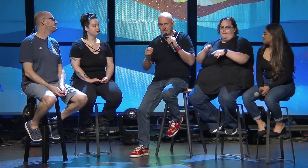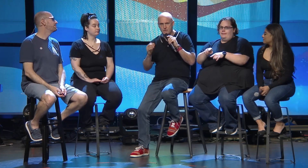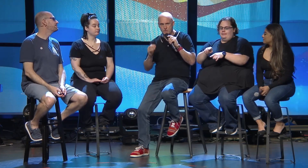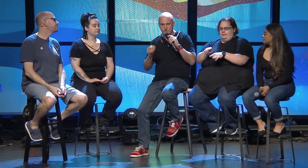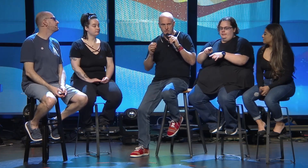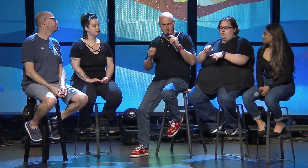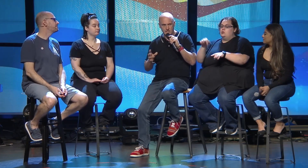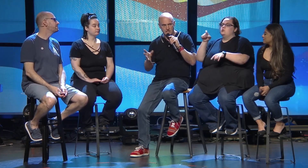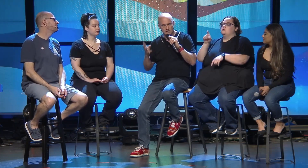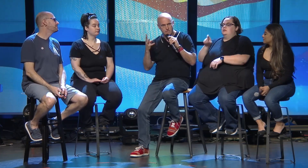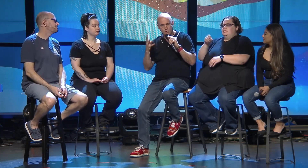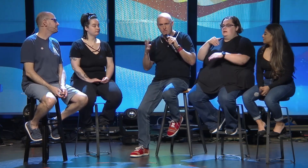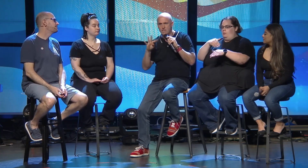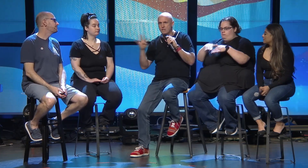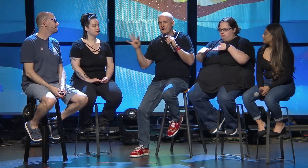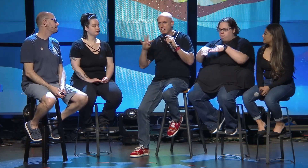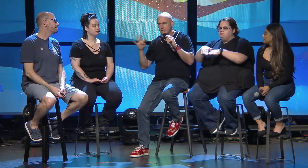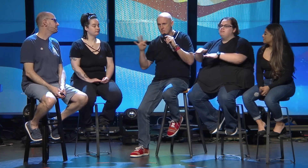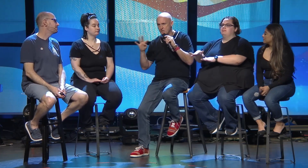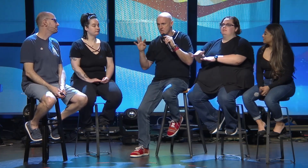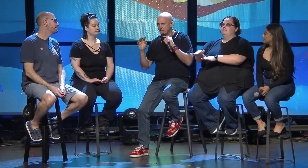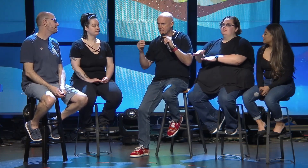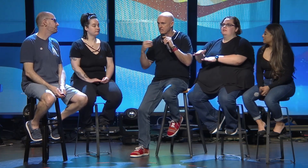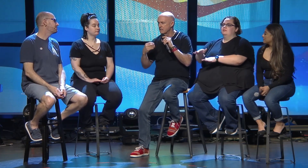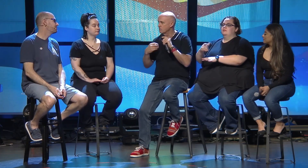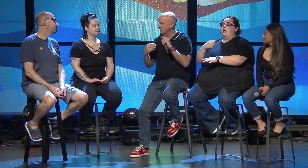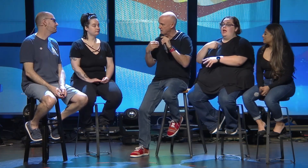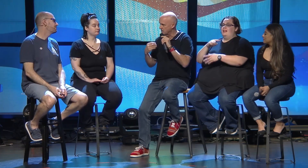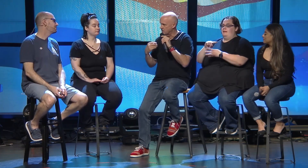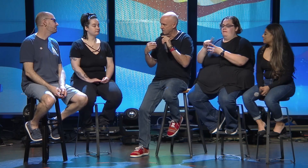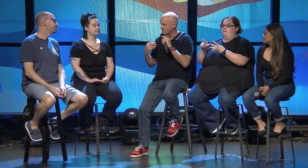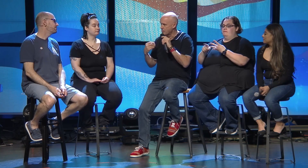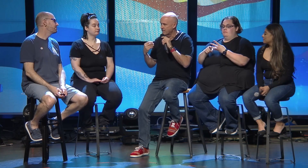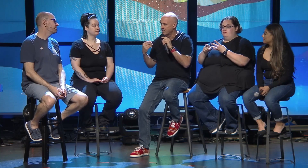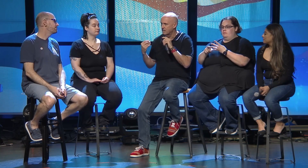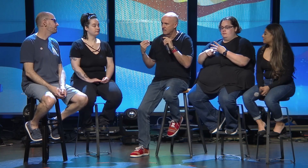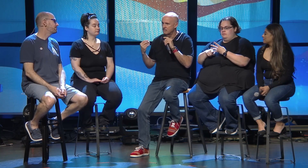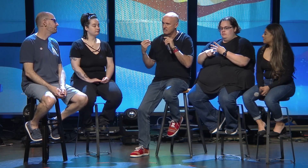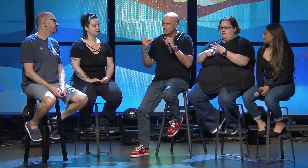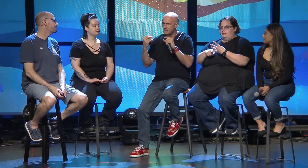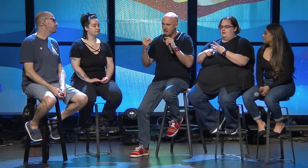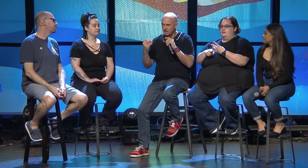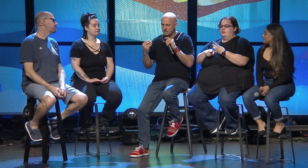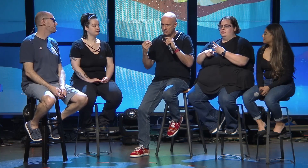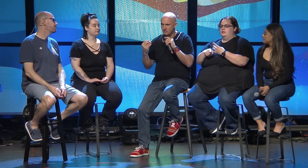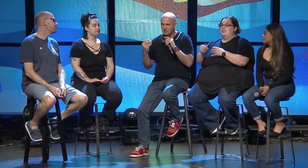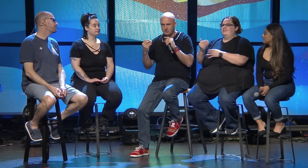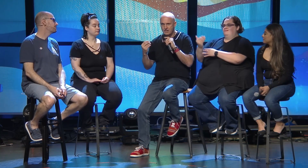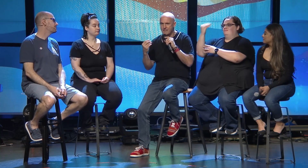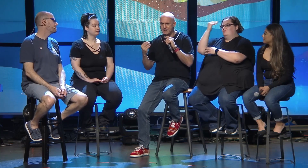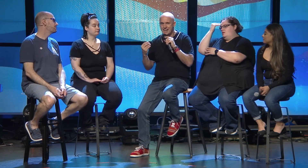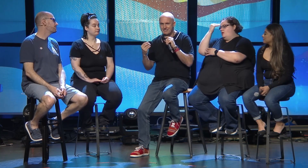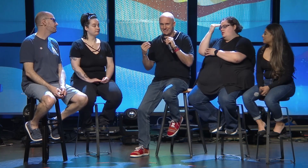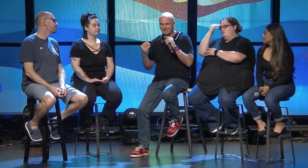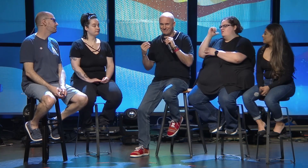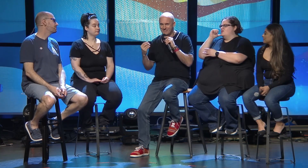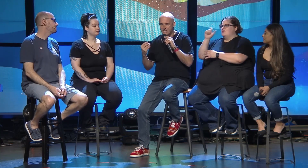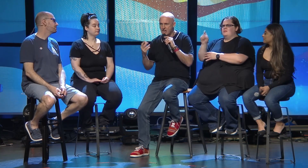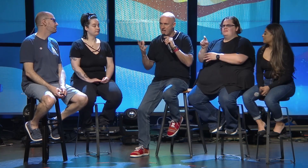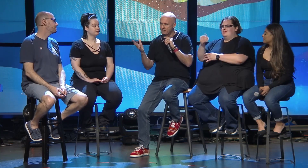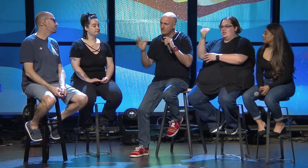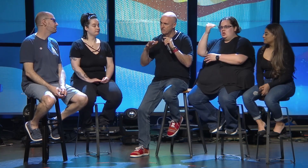You have to move your feet. And the fourth thing about an entrepreneurial mindset that we teach is knowledge. You don't have to have